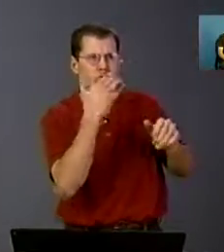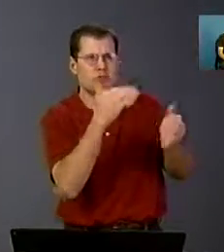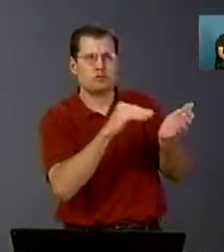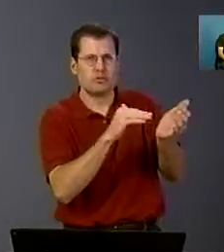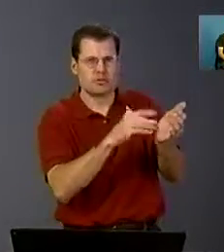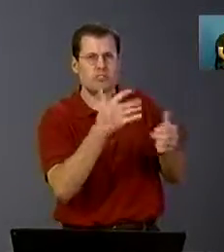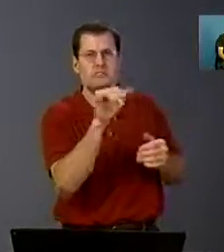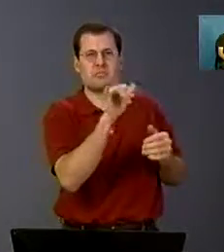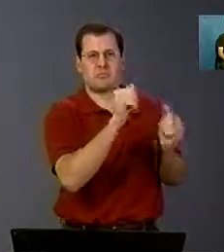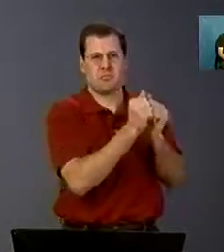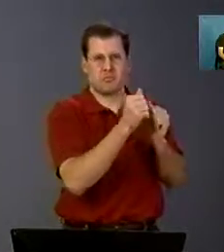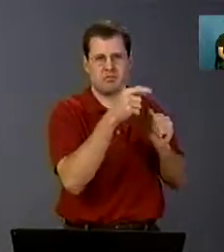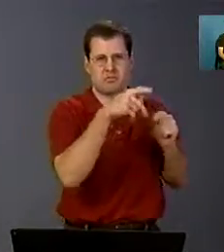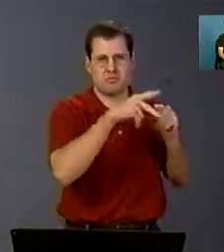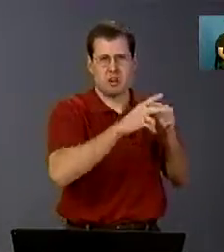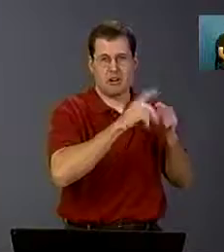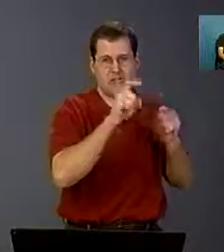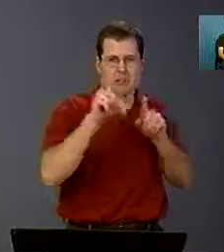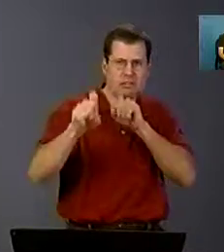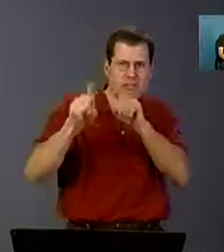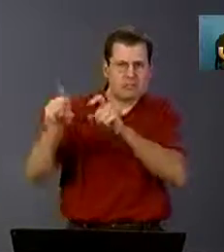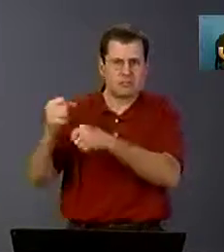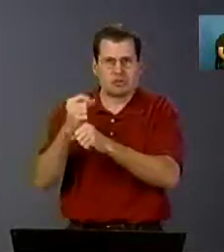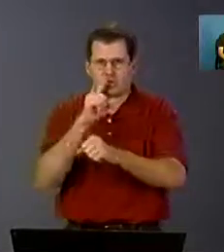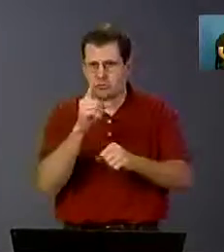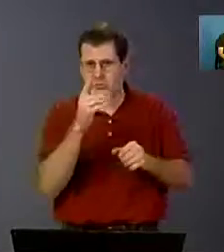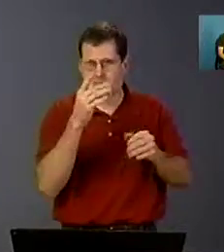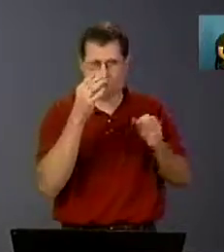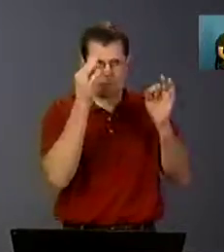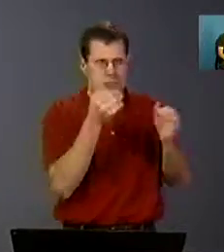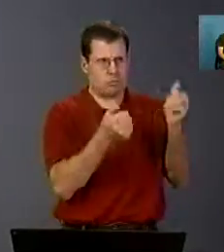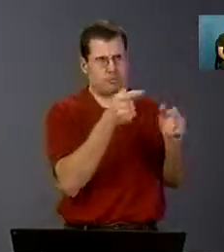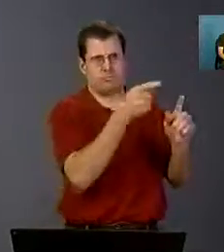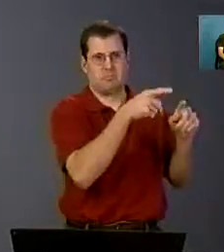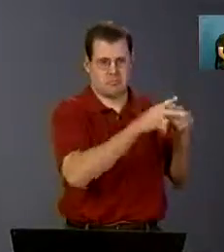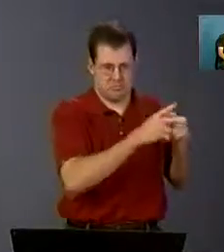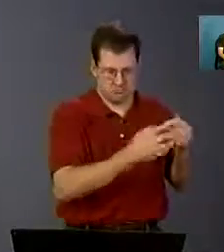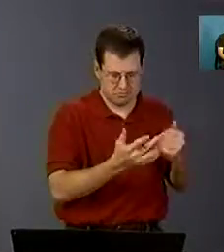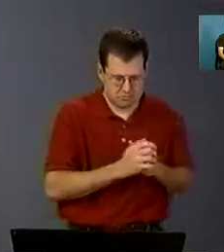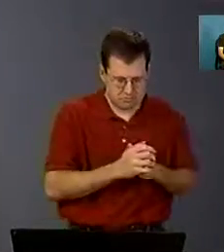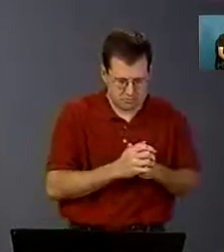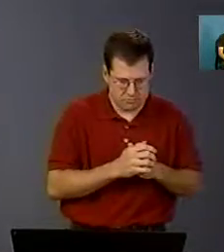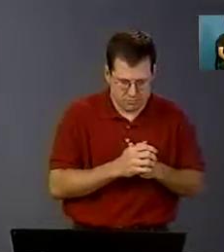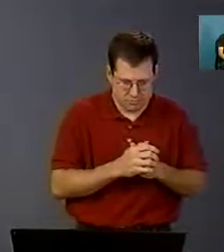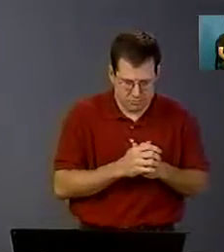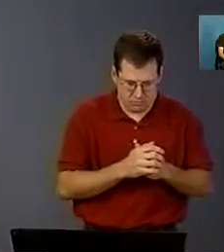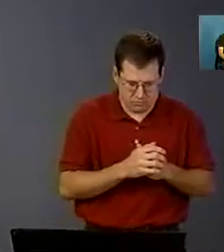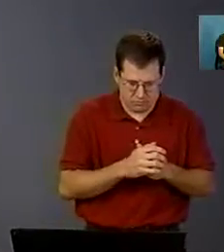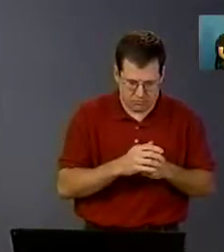Finding a good mechanic is like finding a good doctor. You really need to ask a lot of questions.